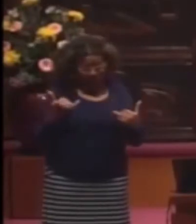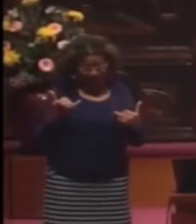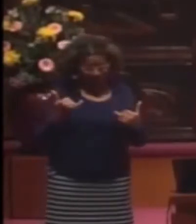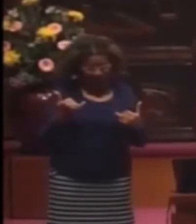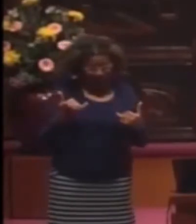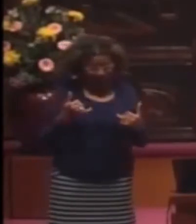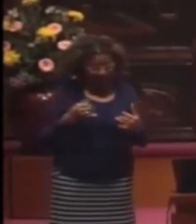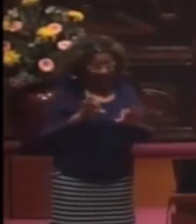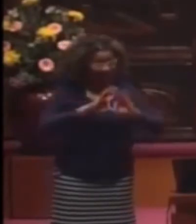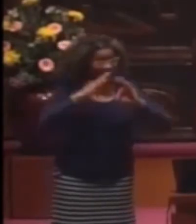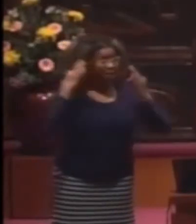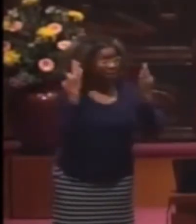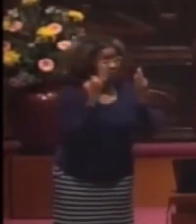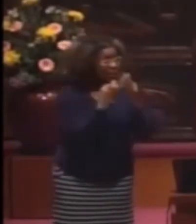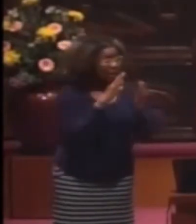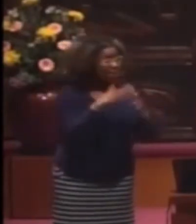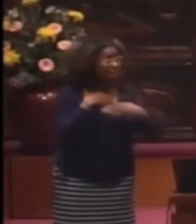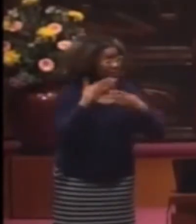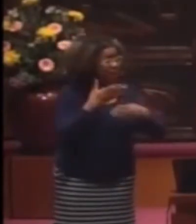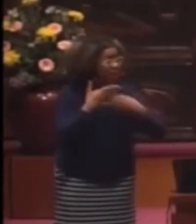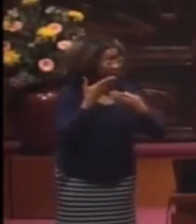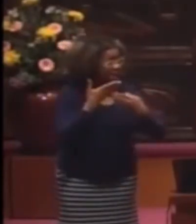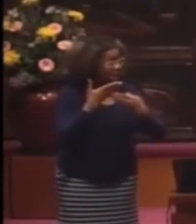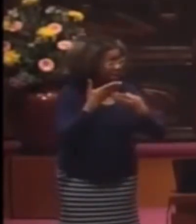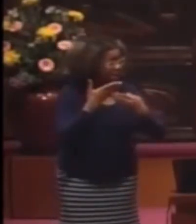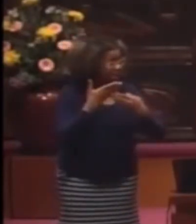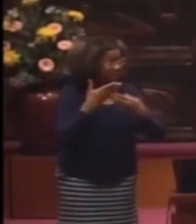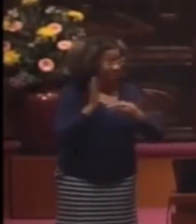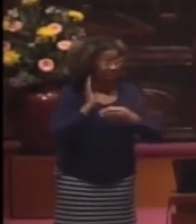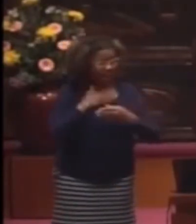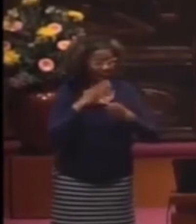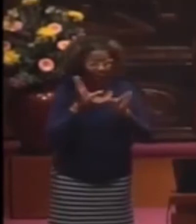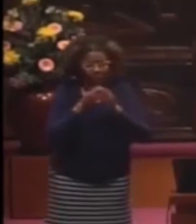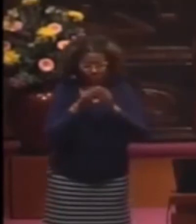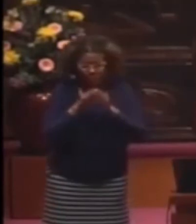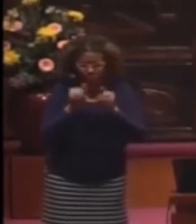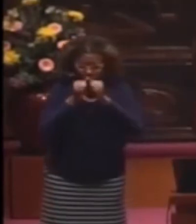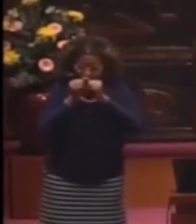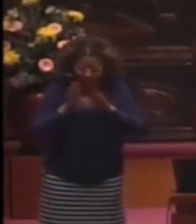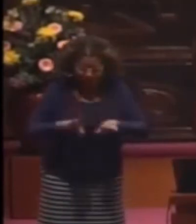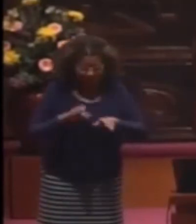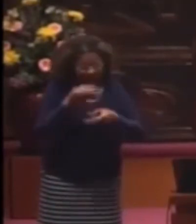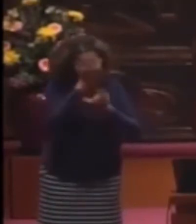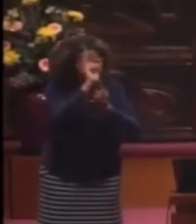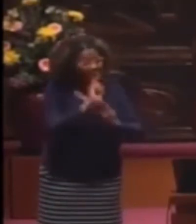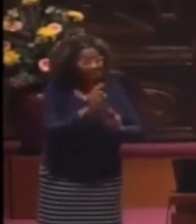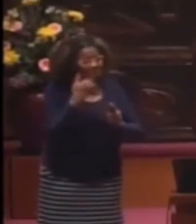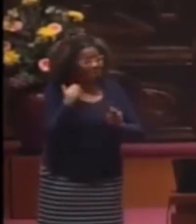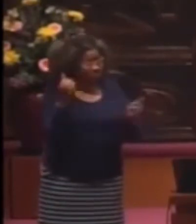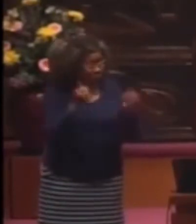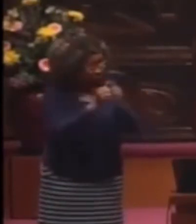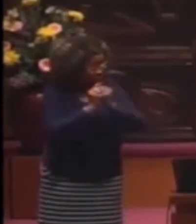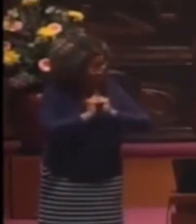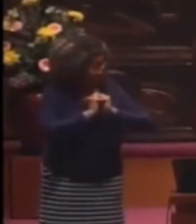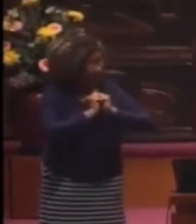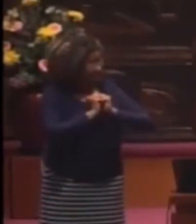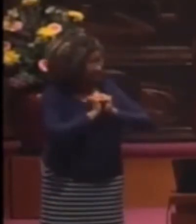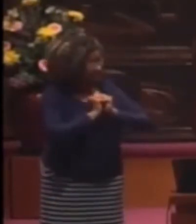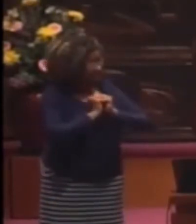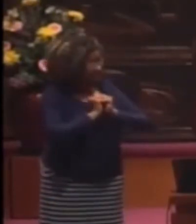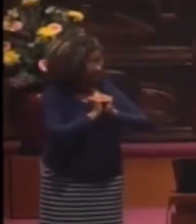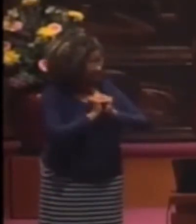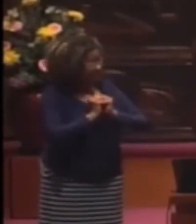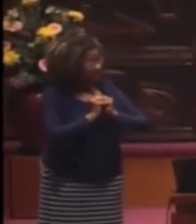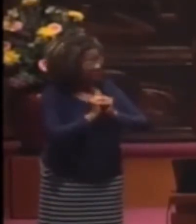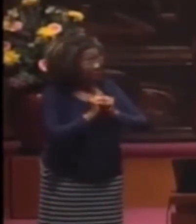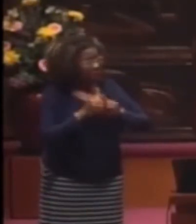his family so happy for him, our community so blessed and honored to have him with us now. May